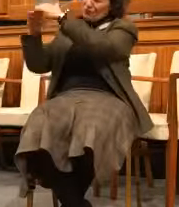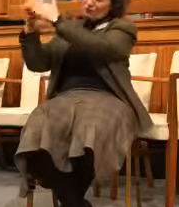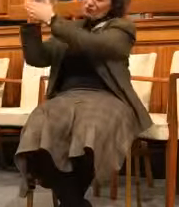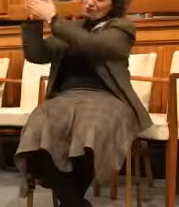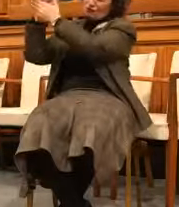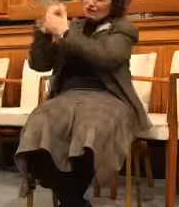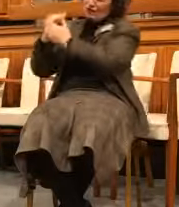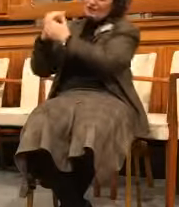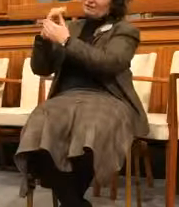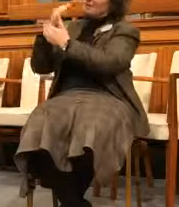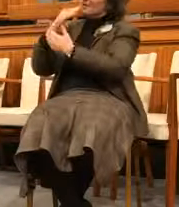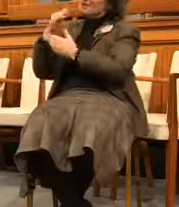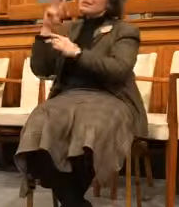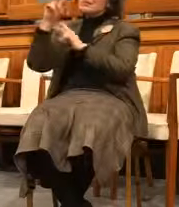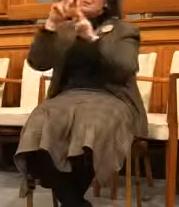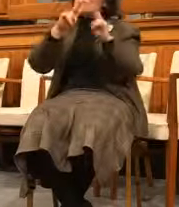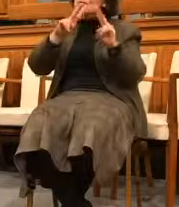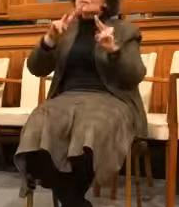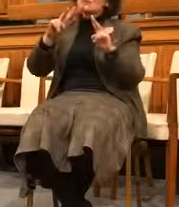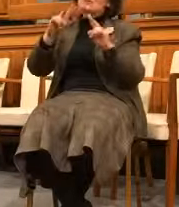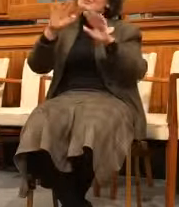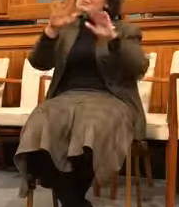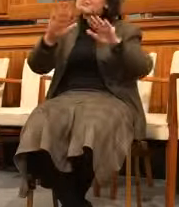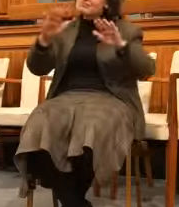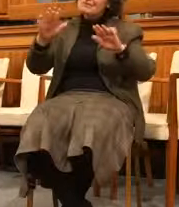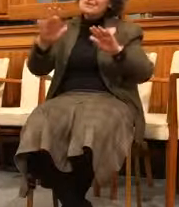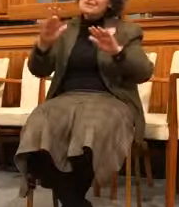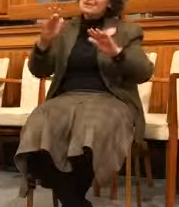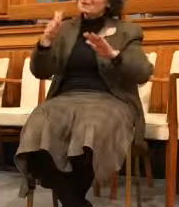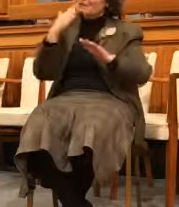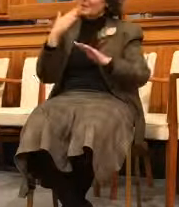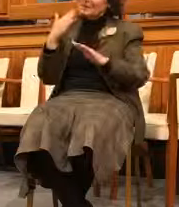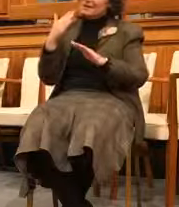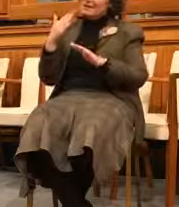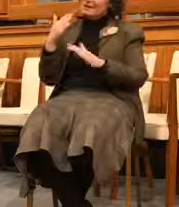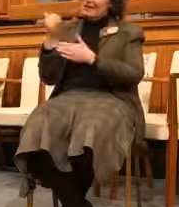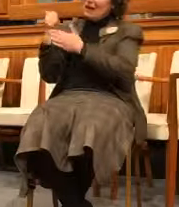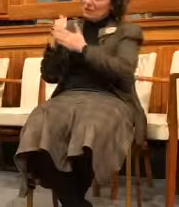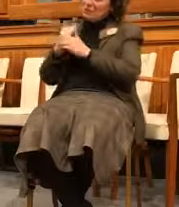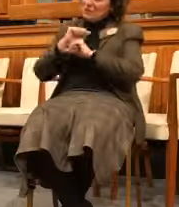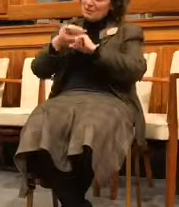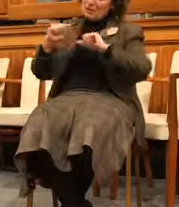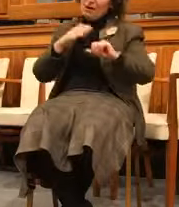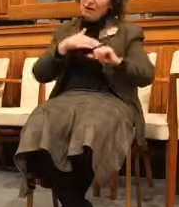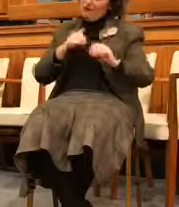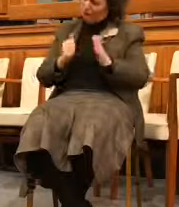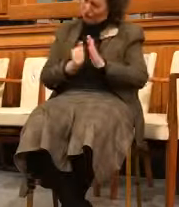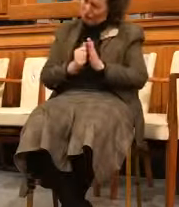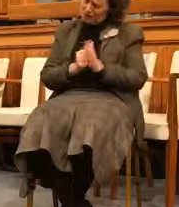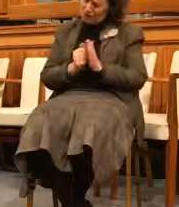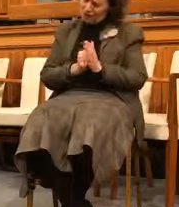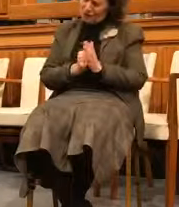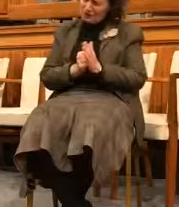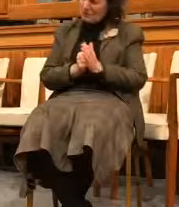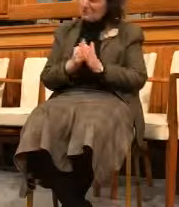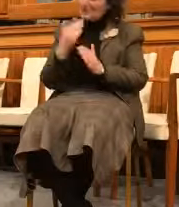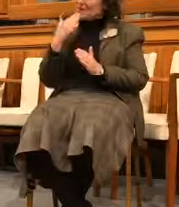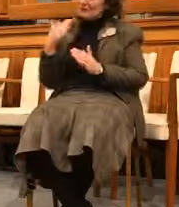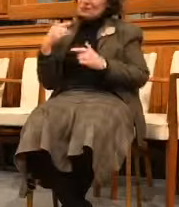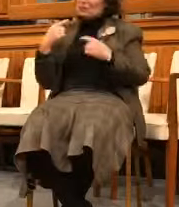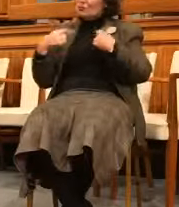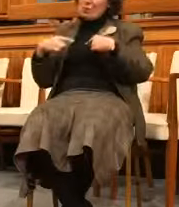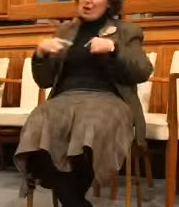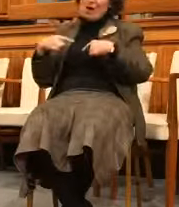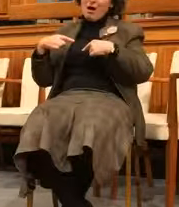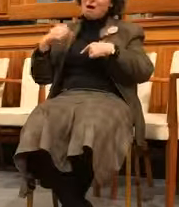Don't allow our pride and foolishness to carry us away. Or don't allow